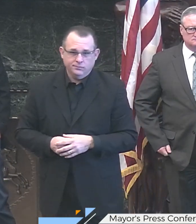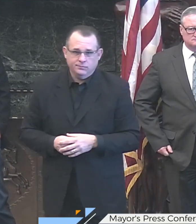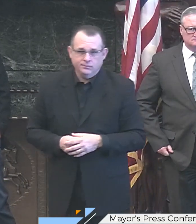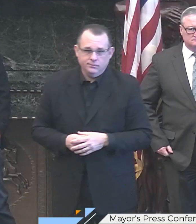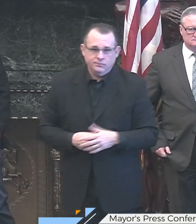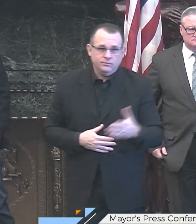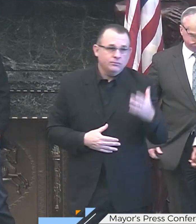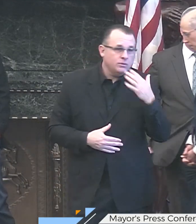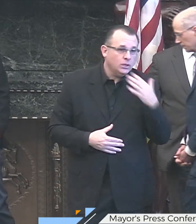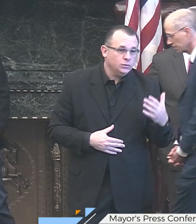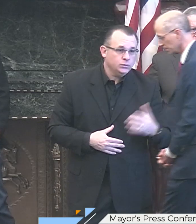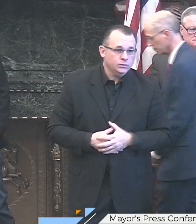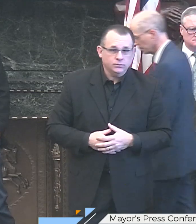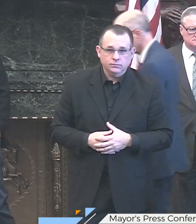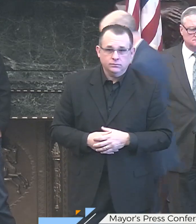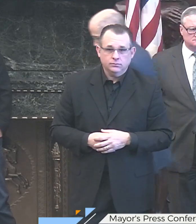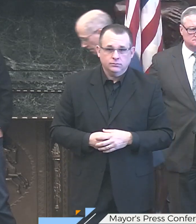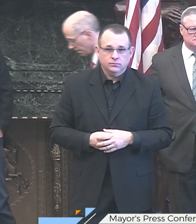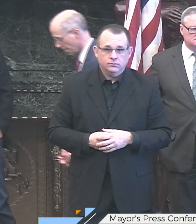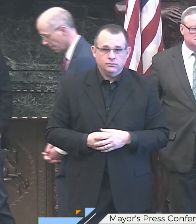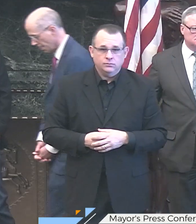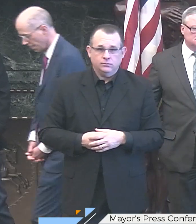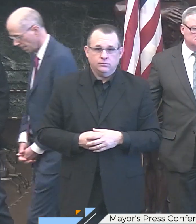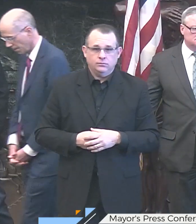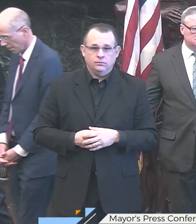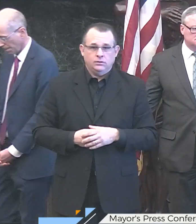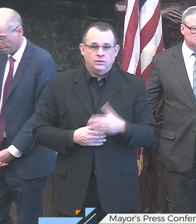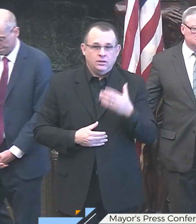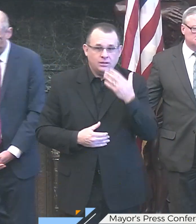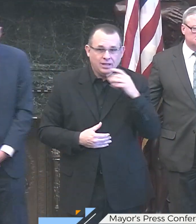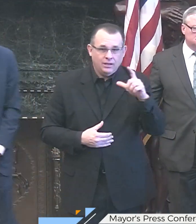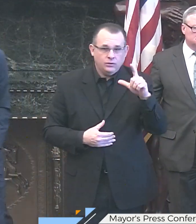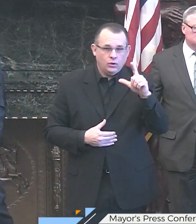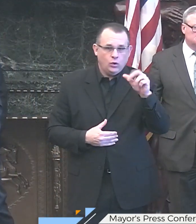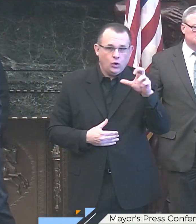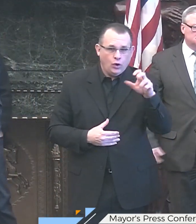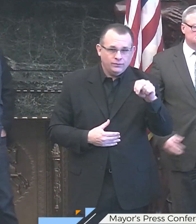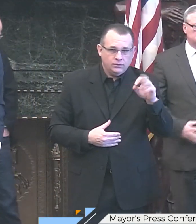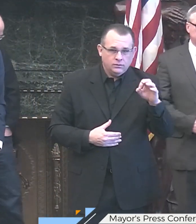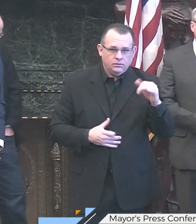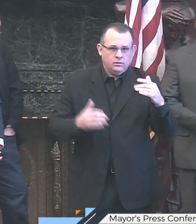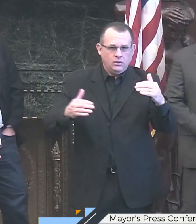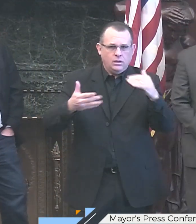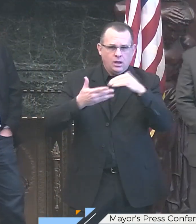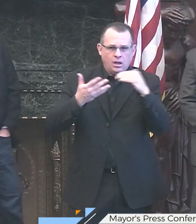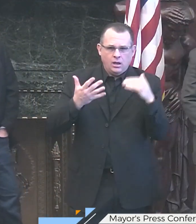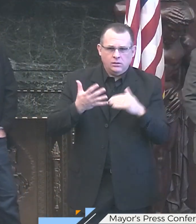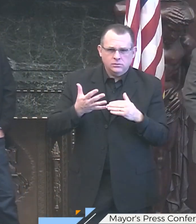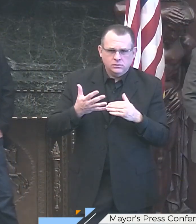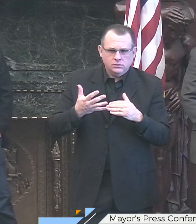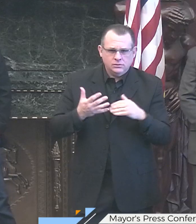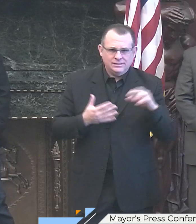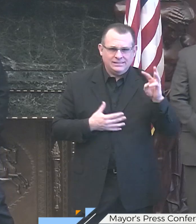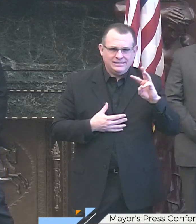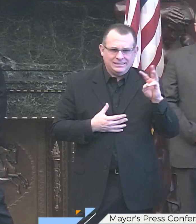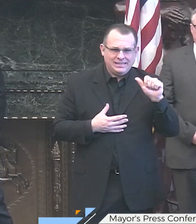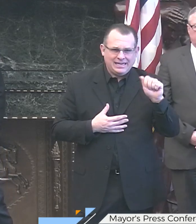Thank you. All right, thank you, Lauren. Next up, Chad Pradelli of 6